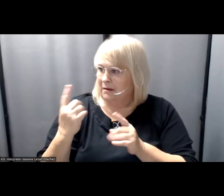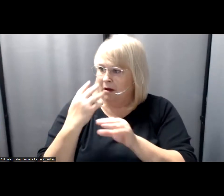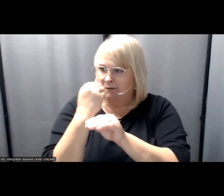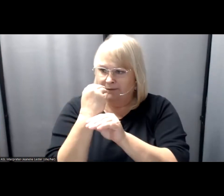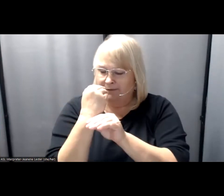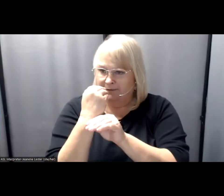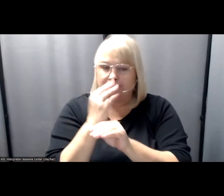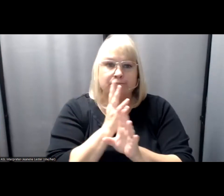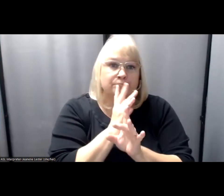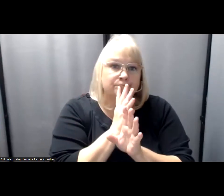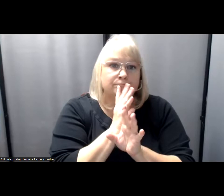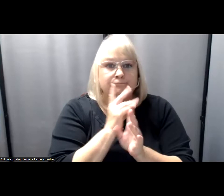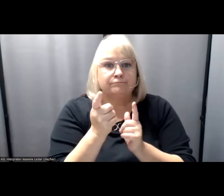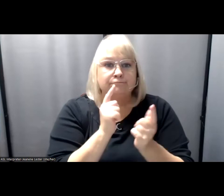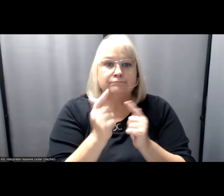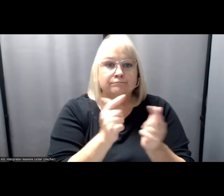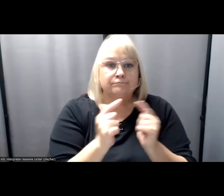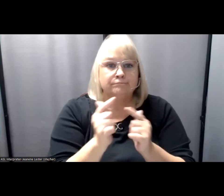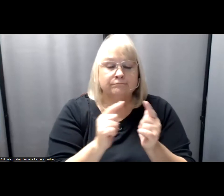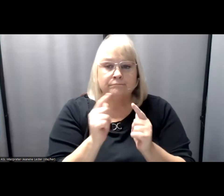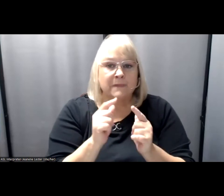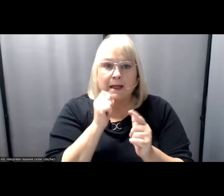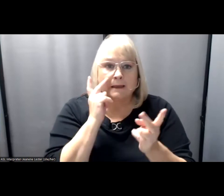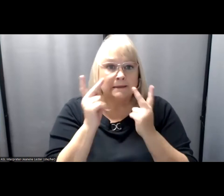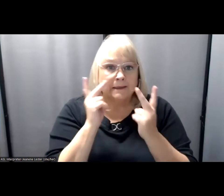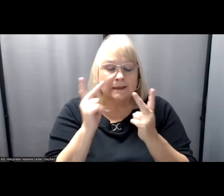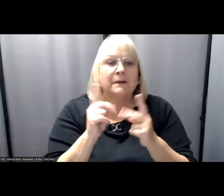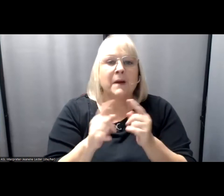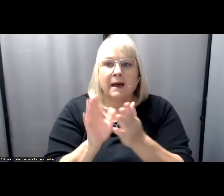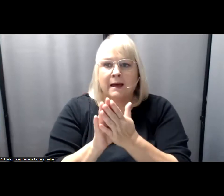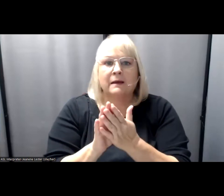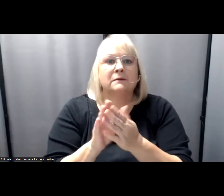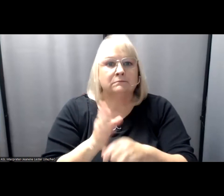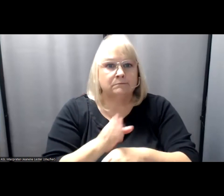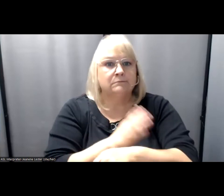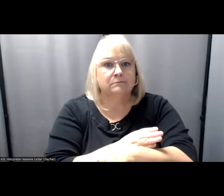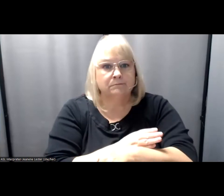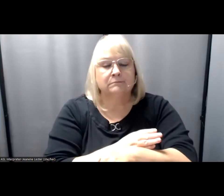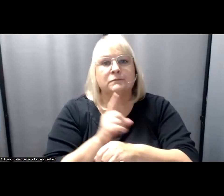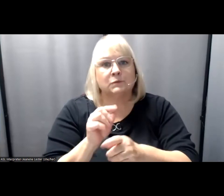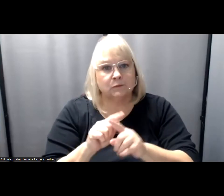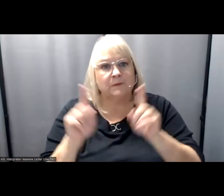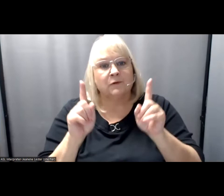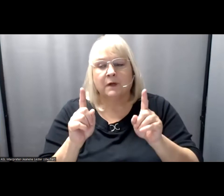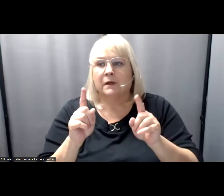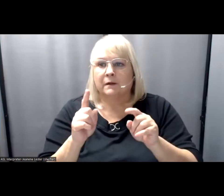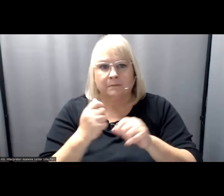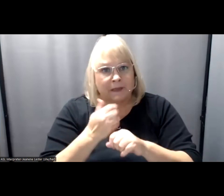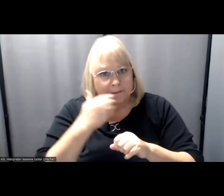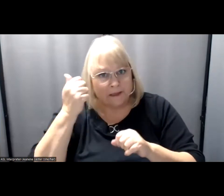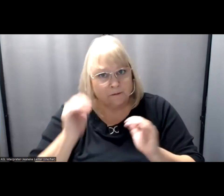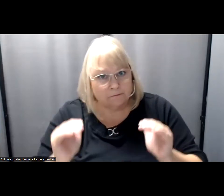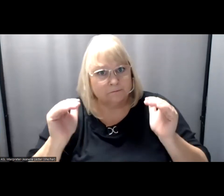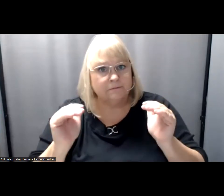and do something different to make things better. As the facilitator, as the leader of this